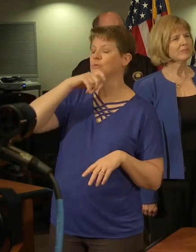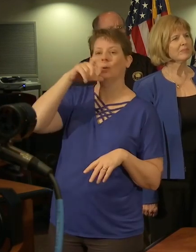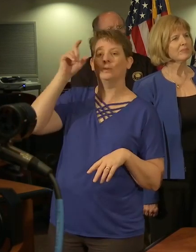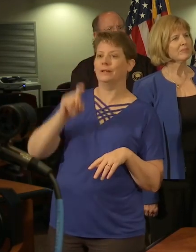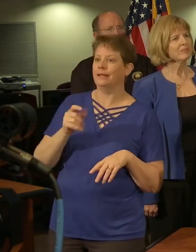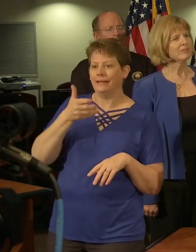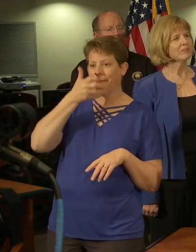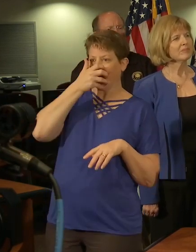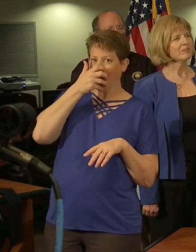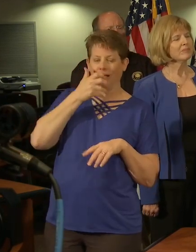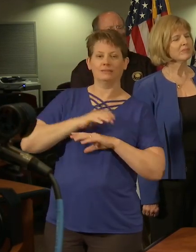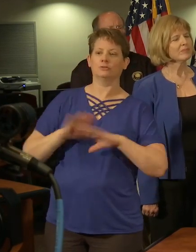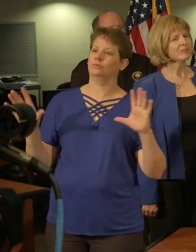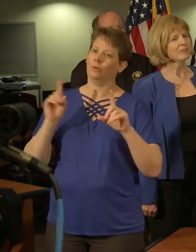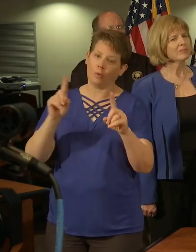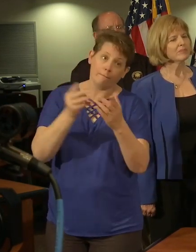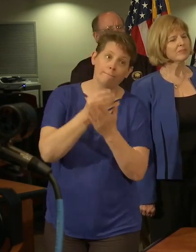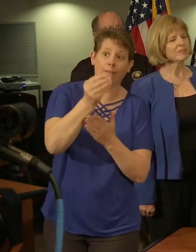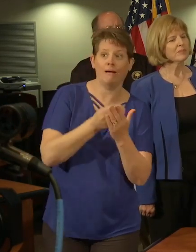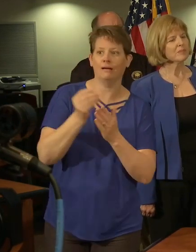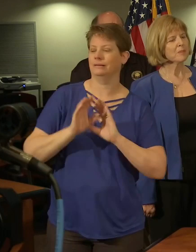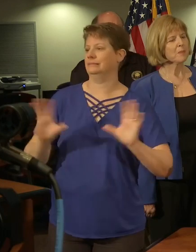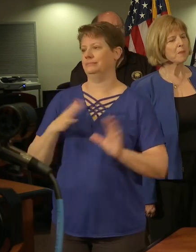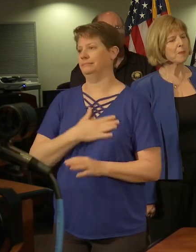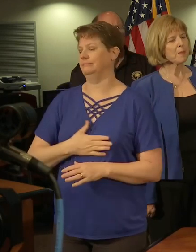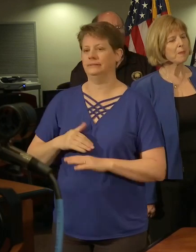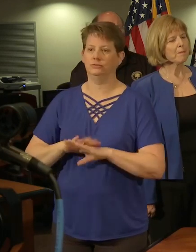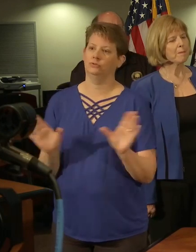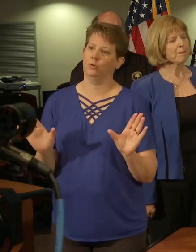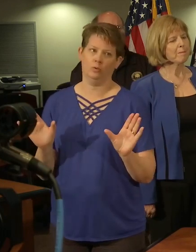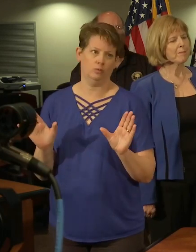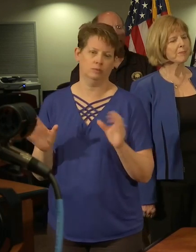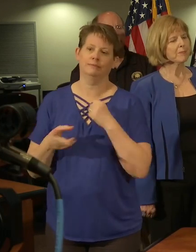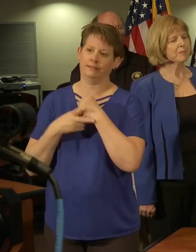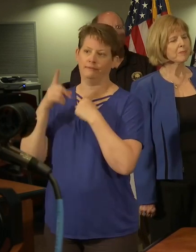these masks not to go out and buy them.